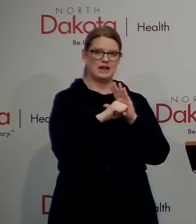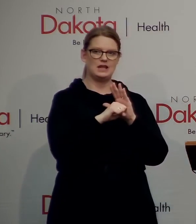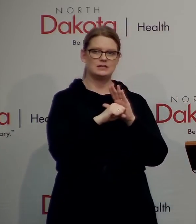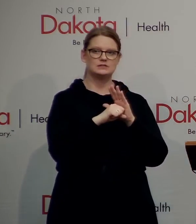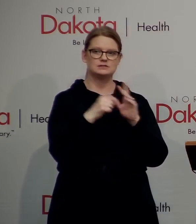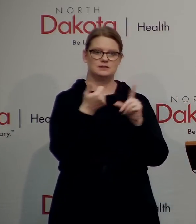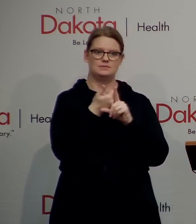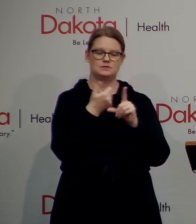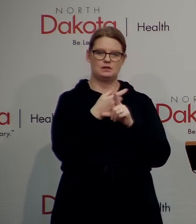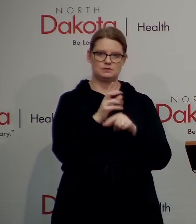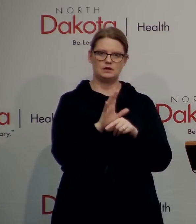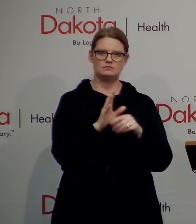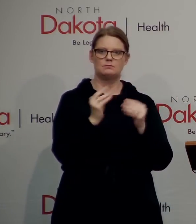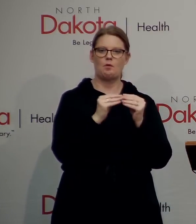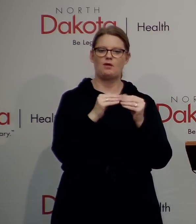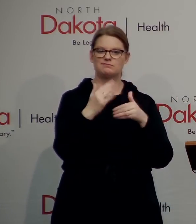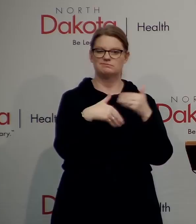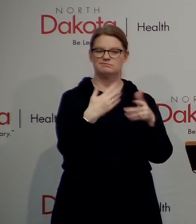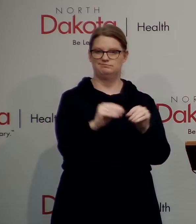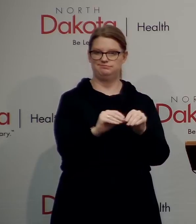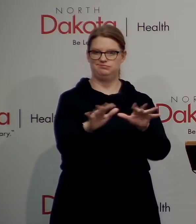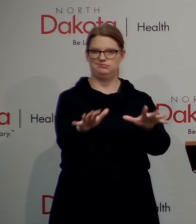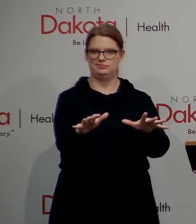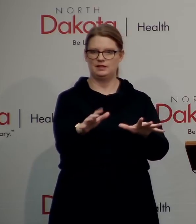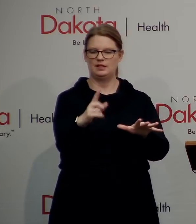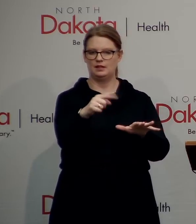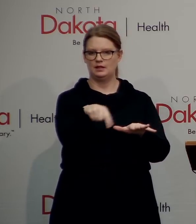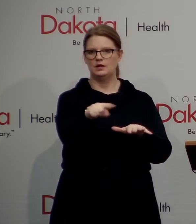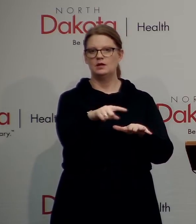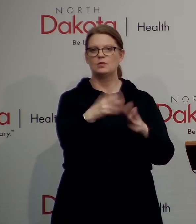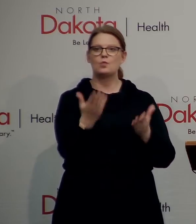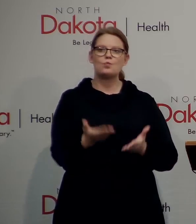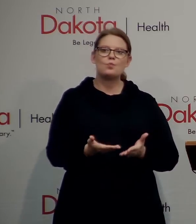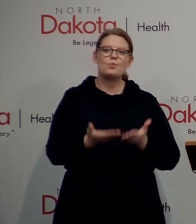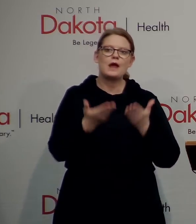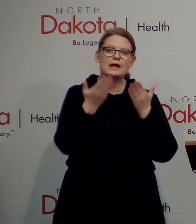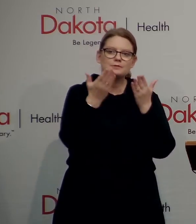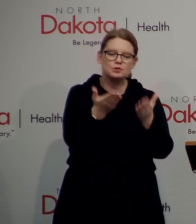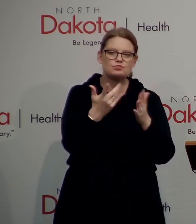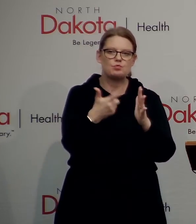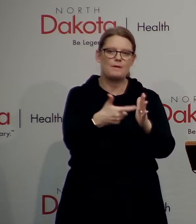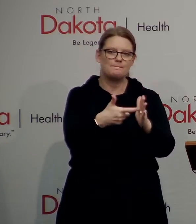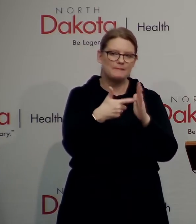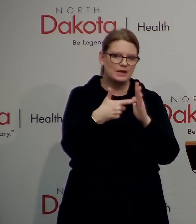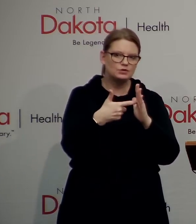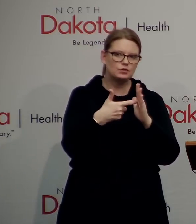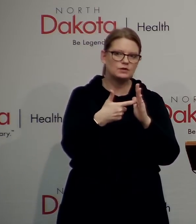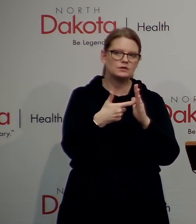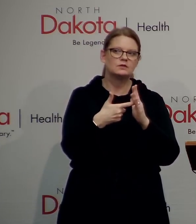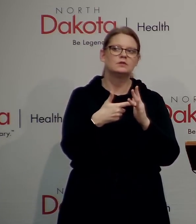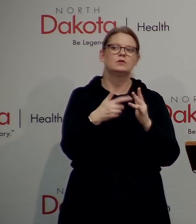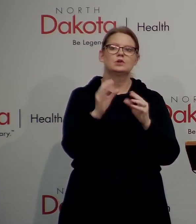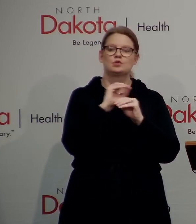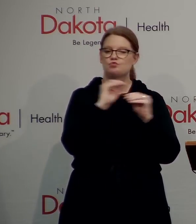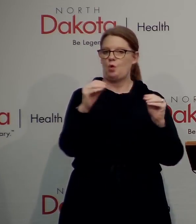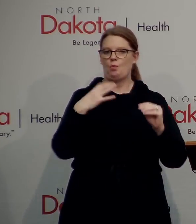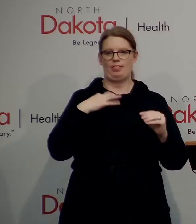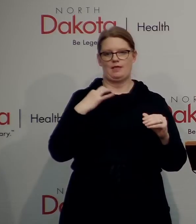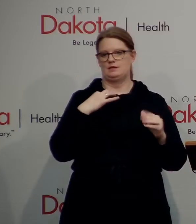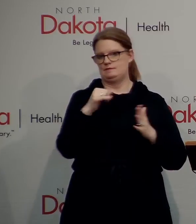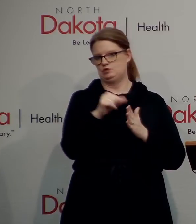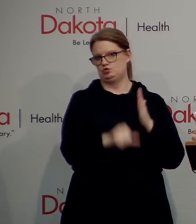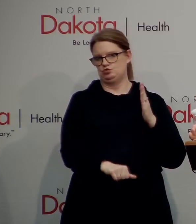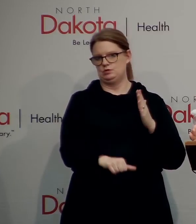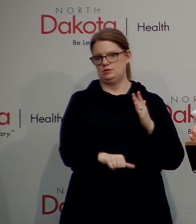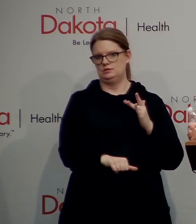the curve than we have gone to a either recommendation or a mandatory status of no elective